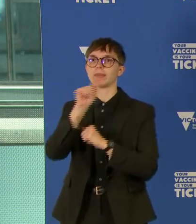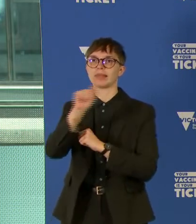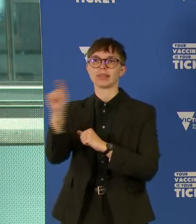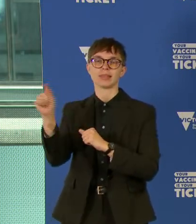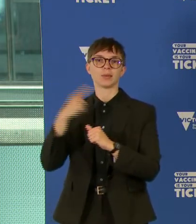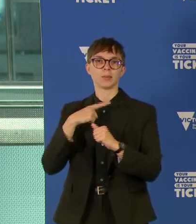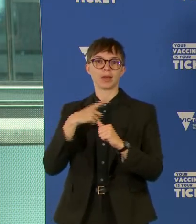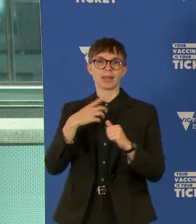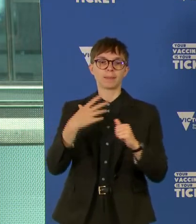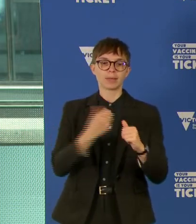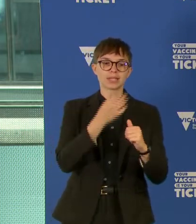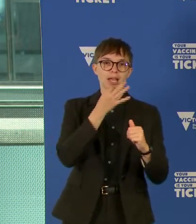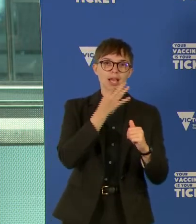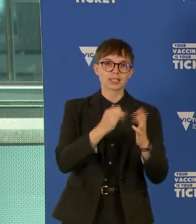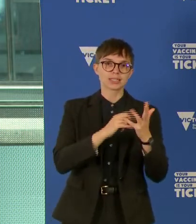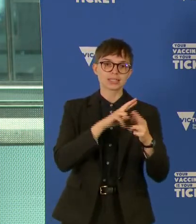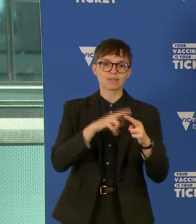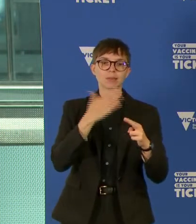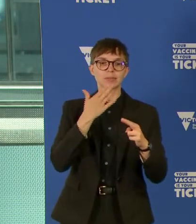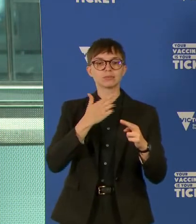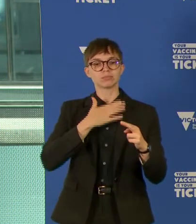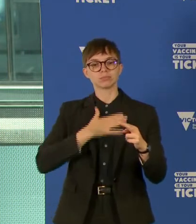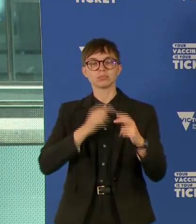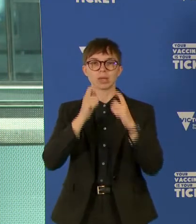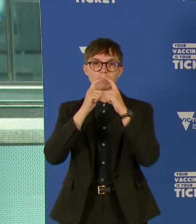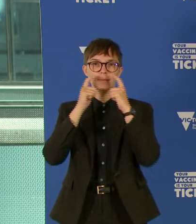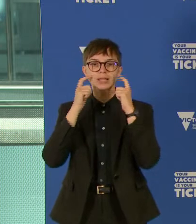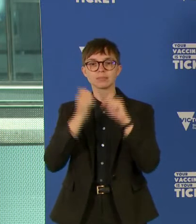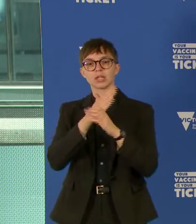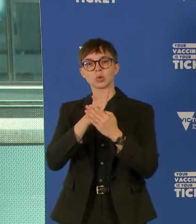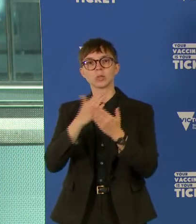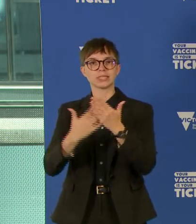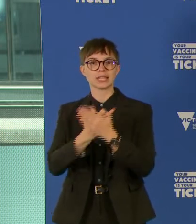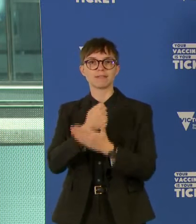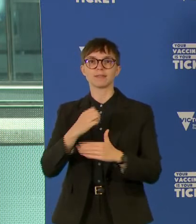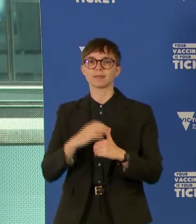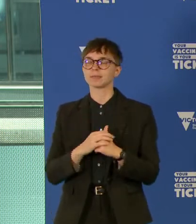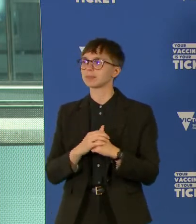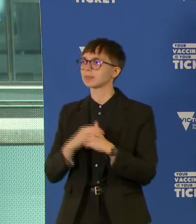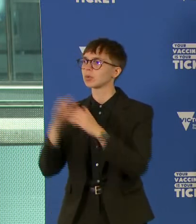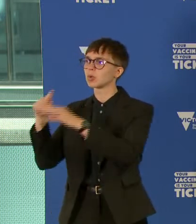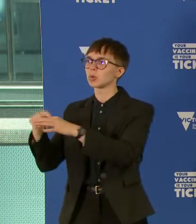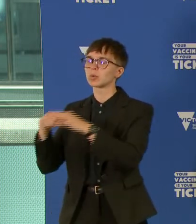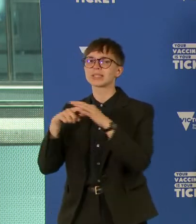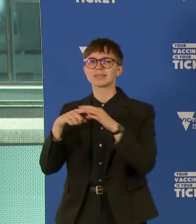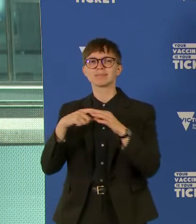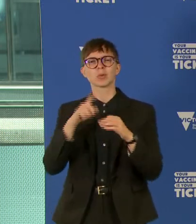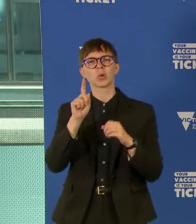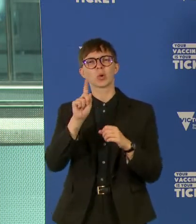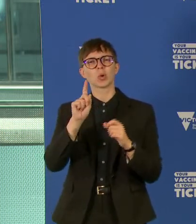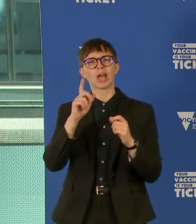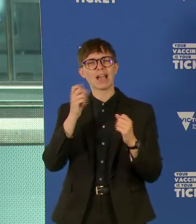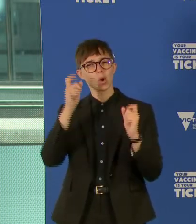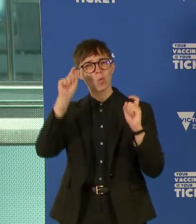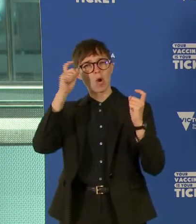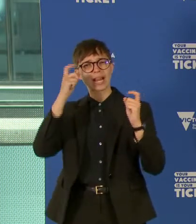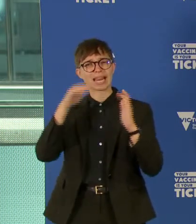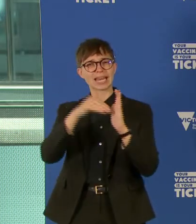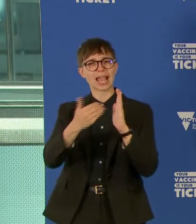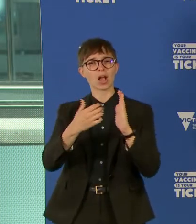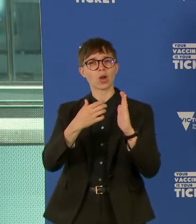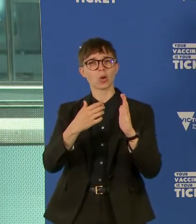exposed and people are getting reinfected. What's your message to them who are going to be worried about these restrictions? Yeah, so my first message